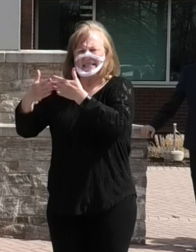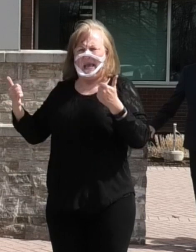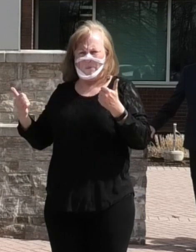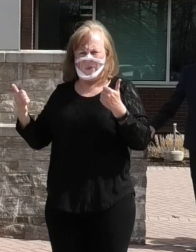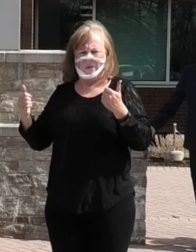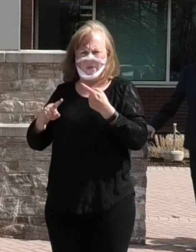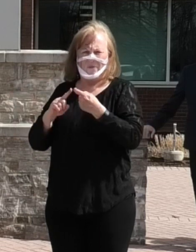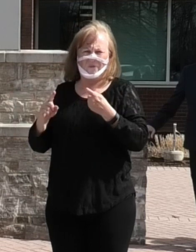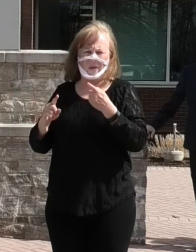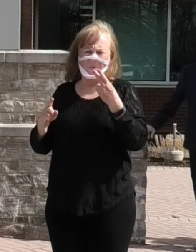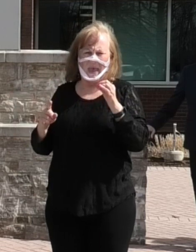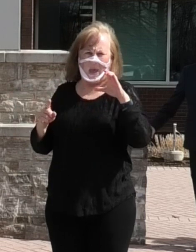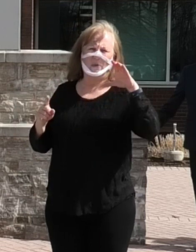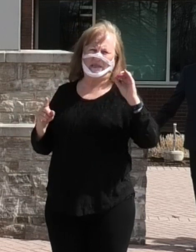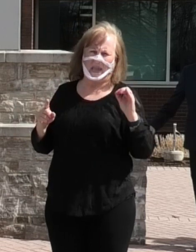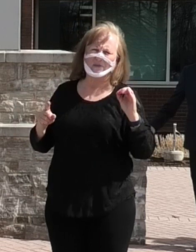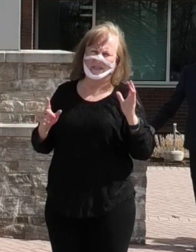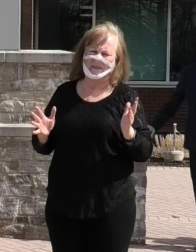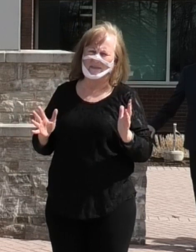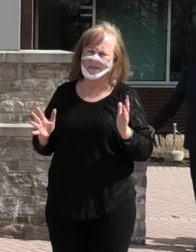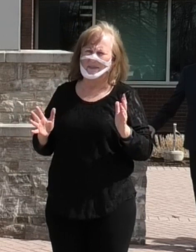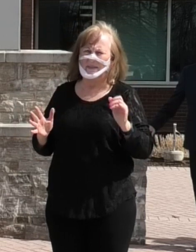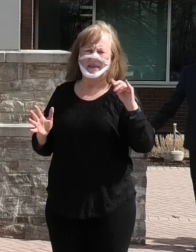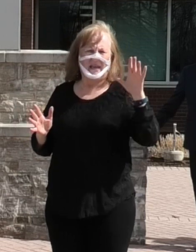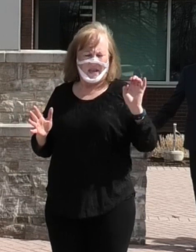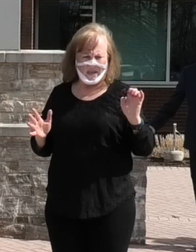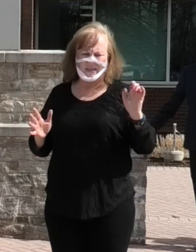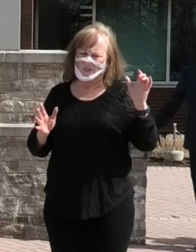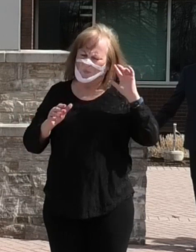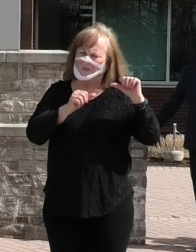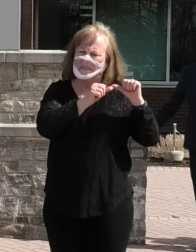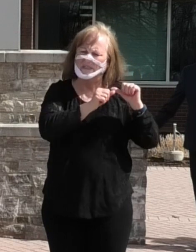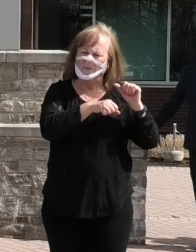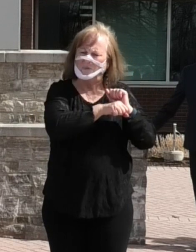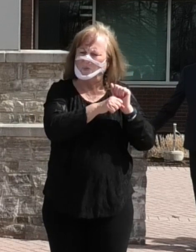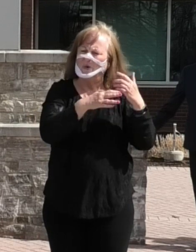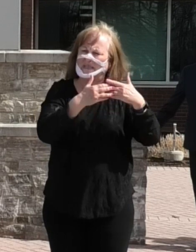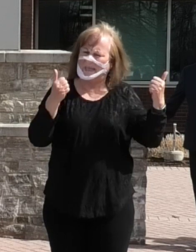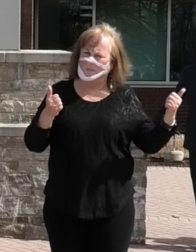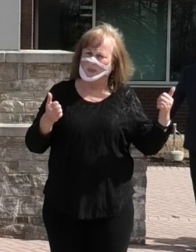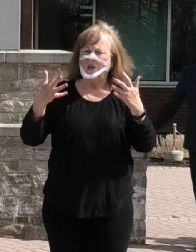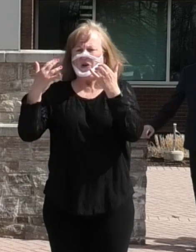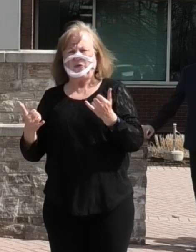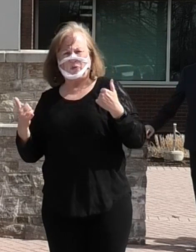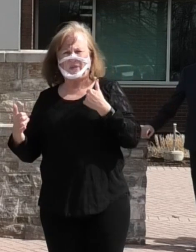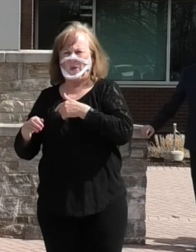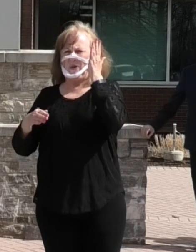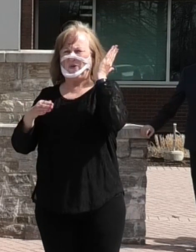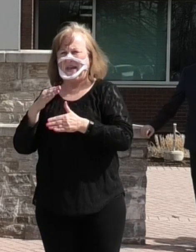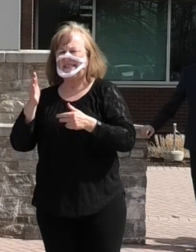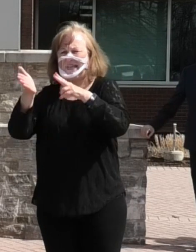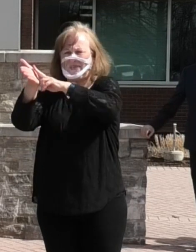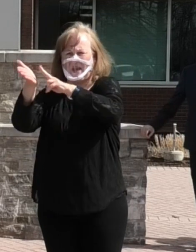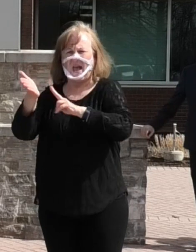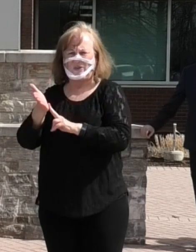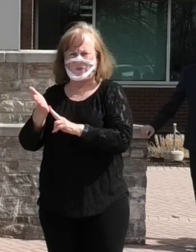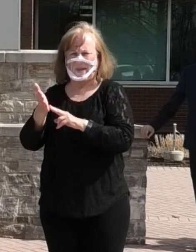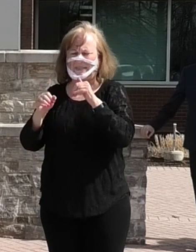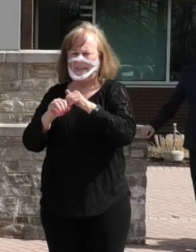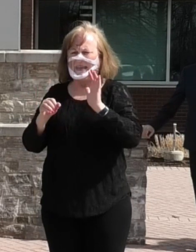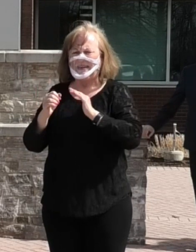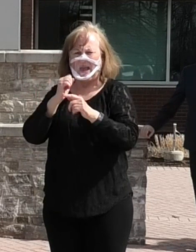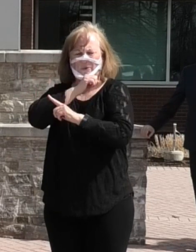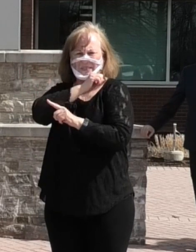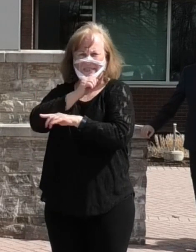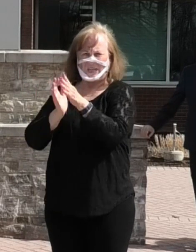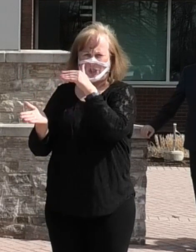separate from what Howard County does. They have and they will continue. Today, we are ending the contract in our